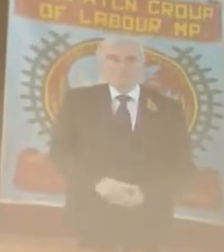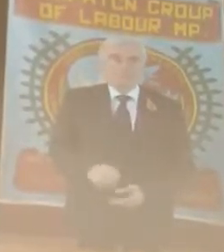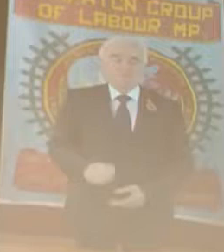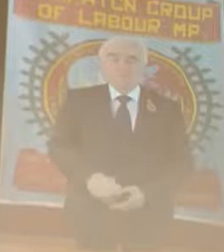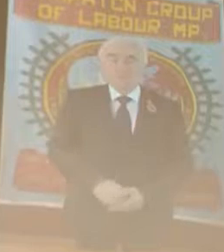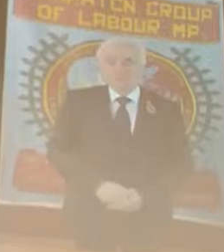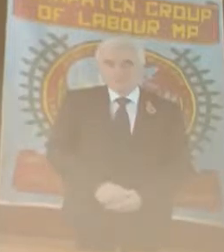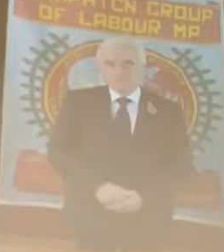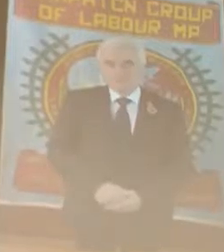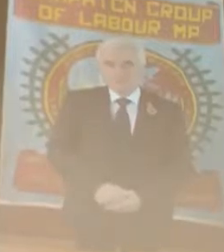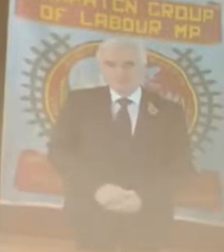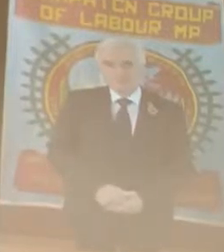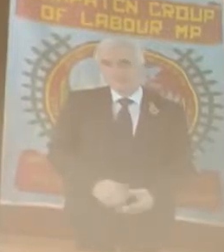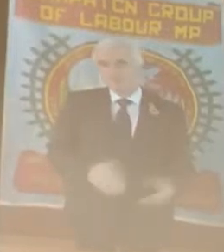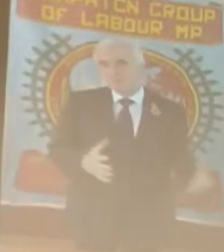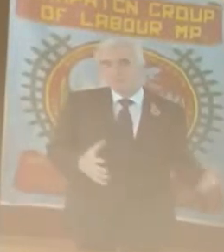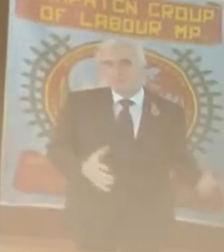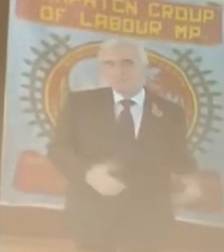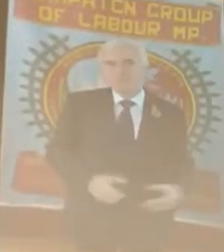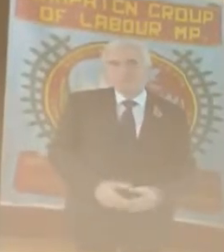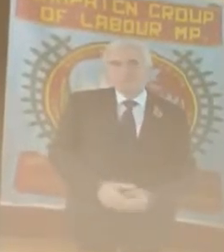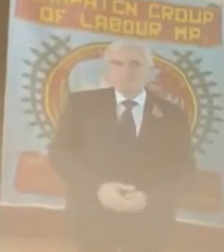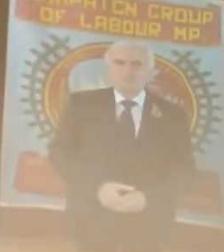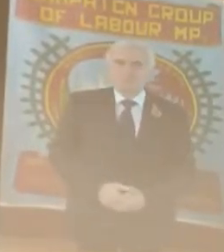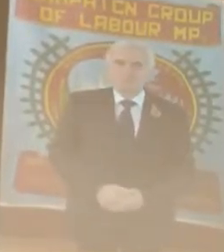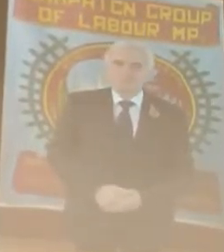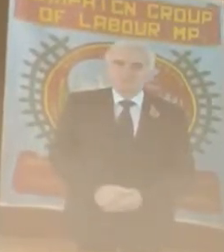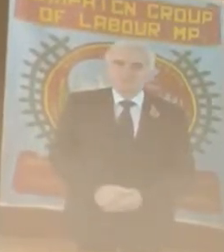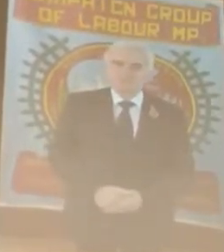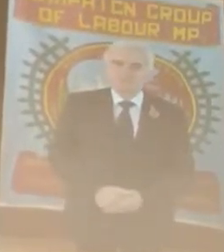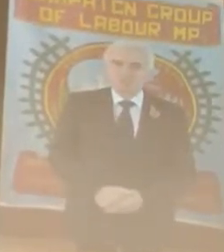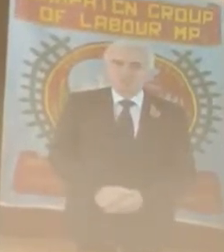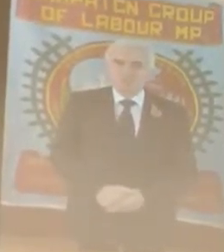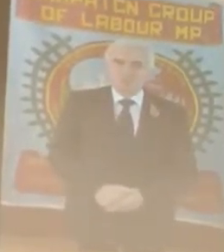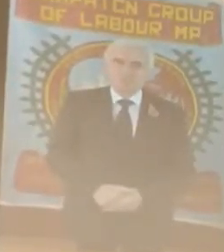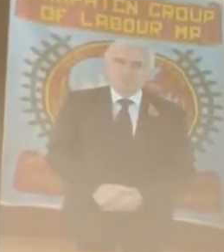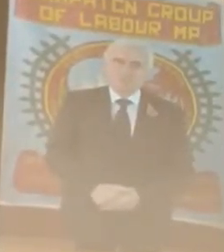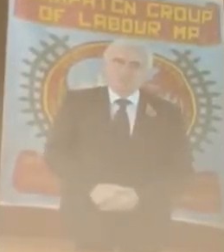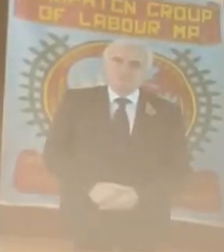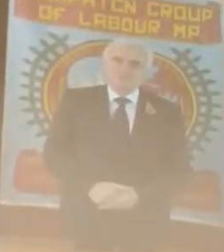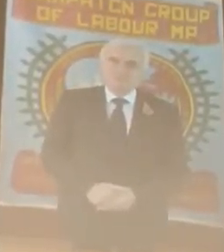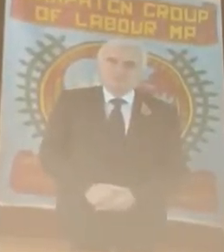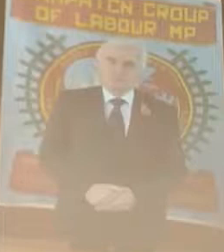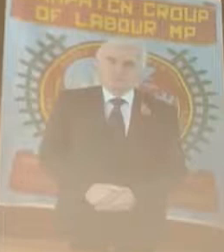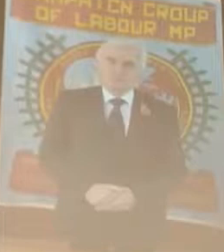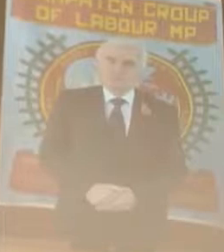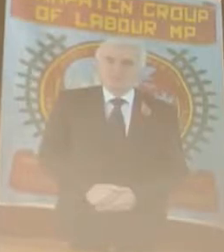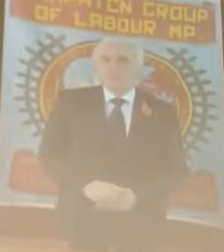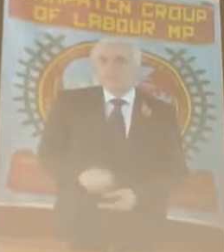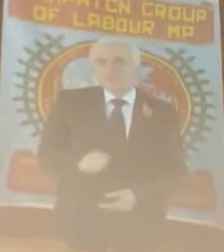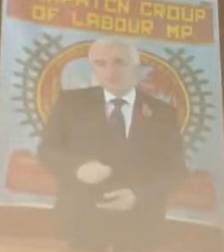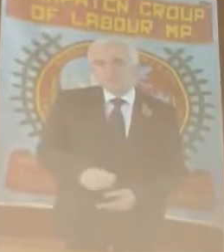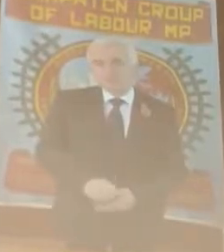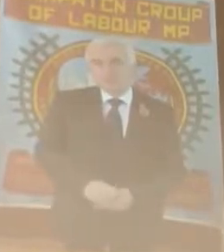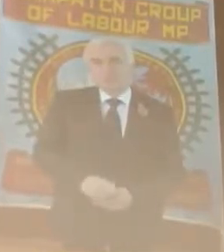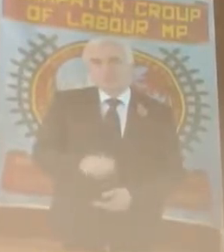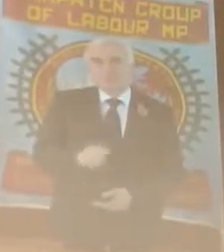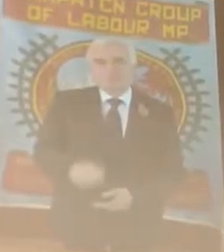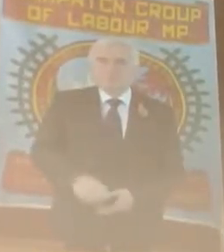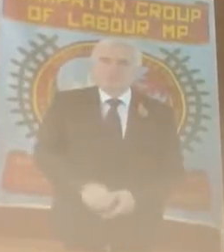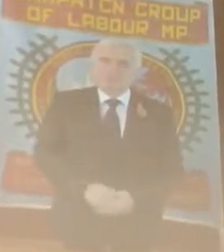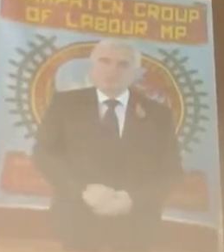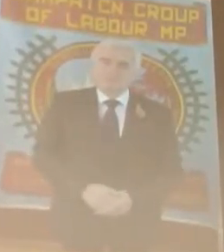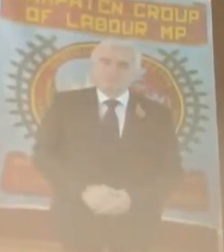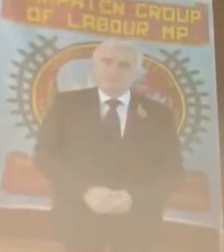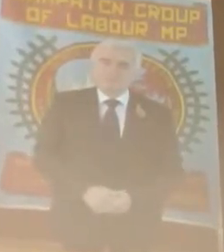we've not survived either. And the number of suicides associated with the social security cuts and the sanctions